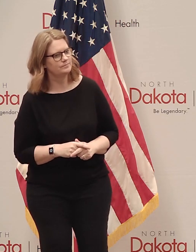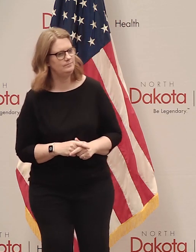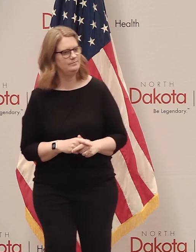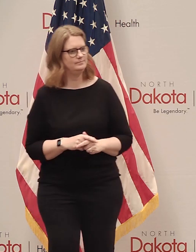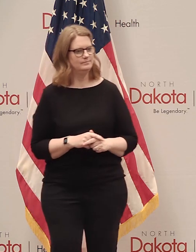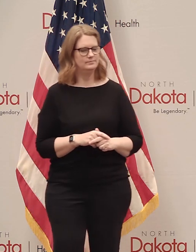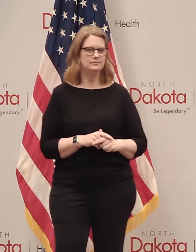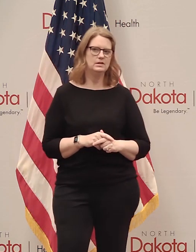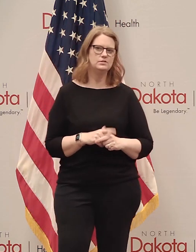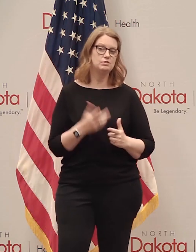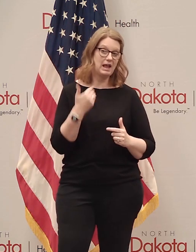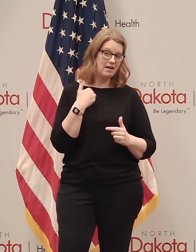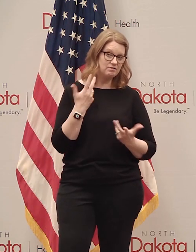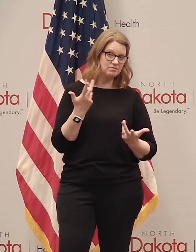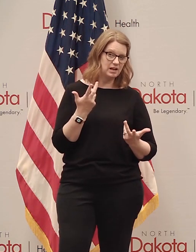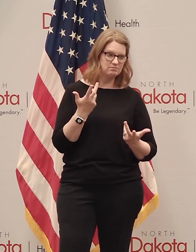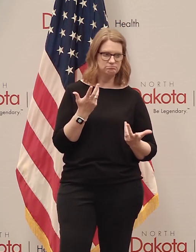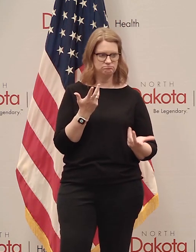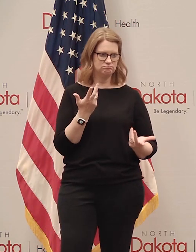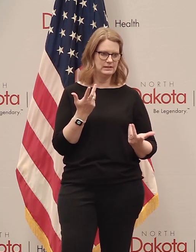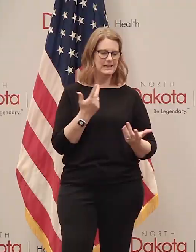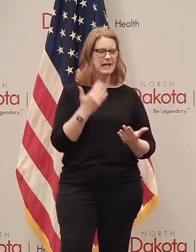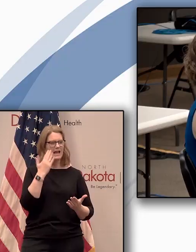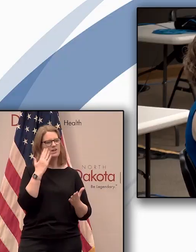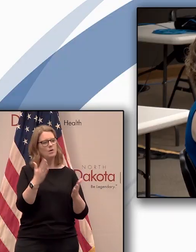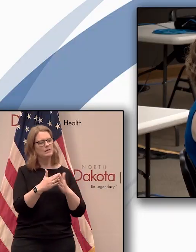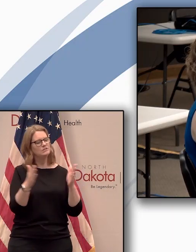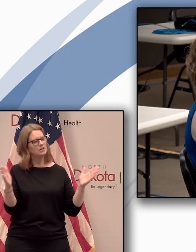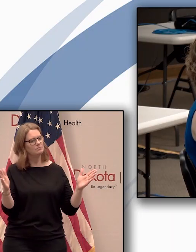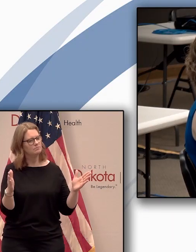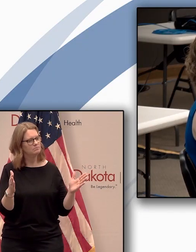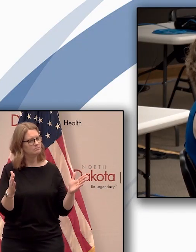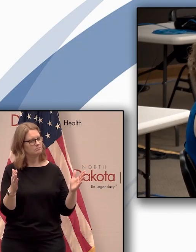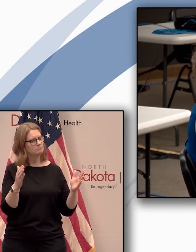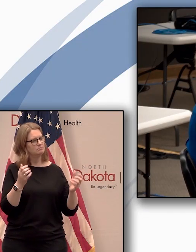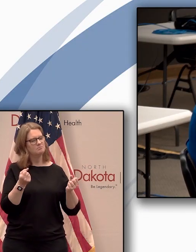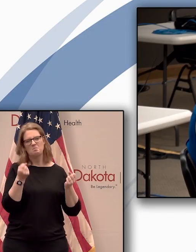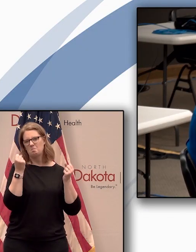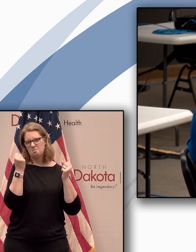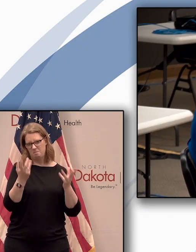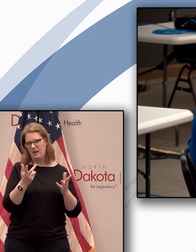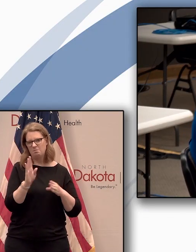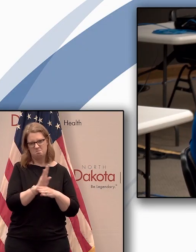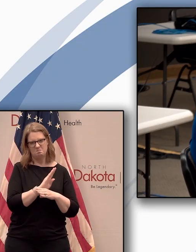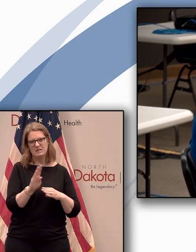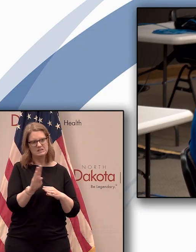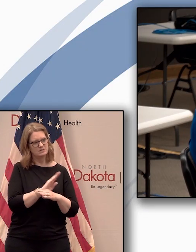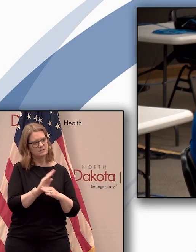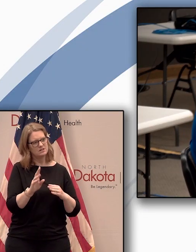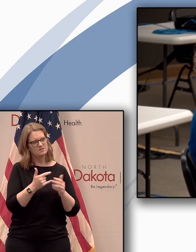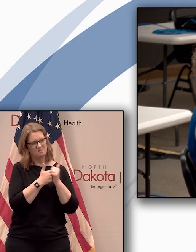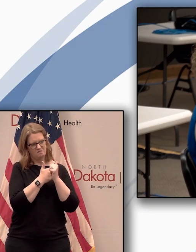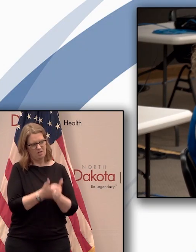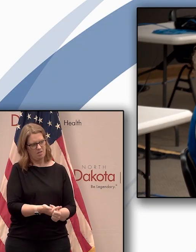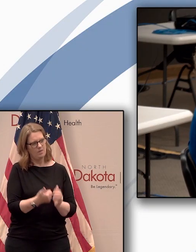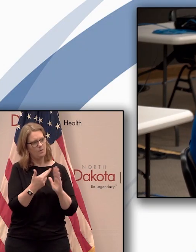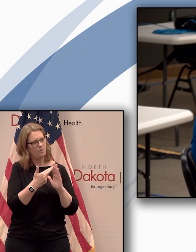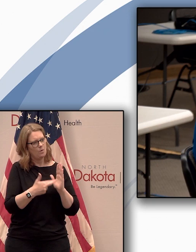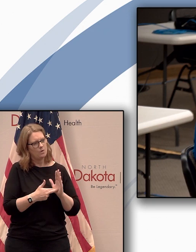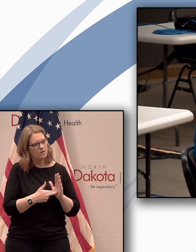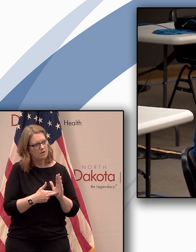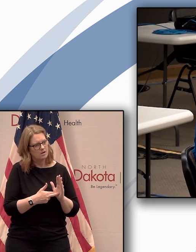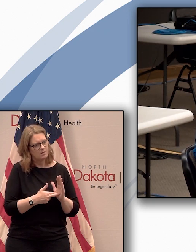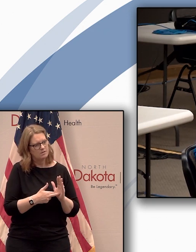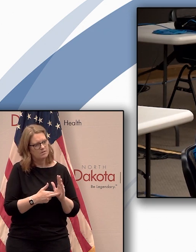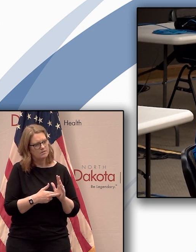Those would have. I mean, I know in general, I think many businesses were in compliance. I know there